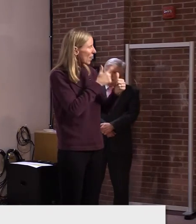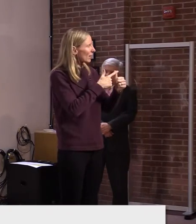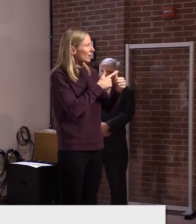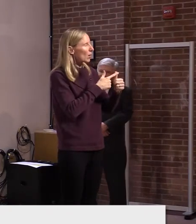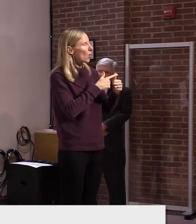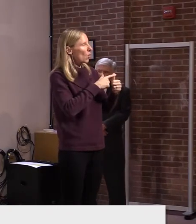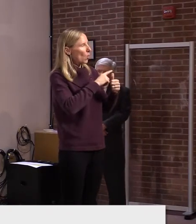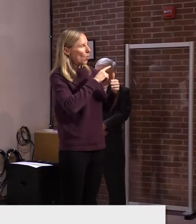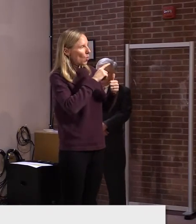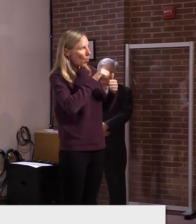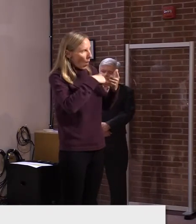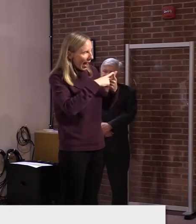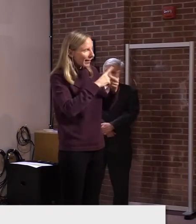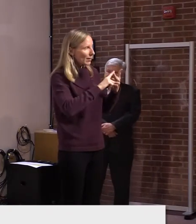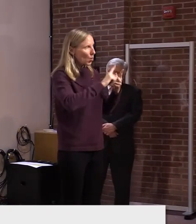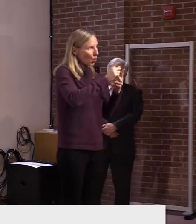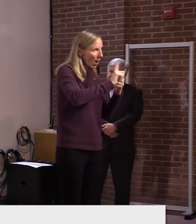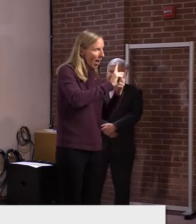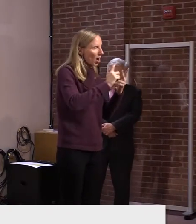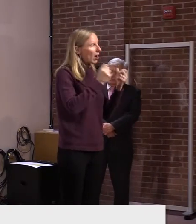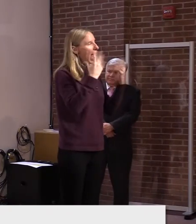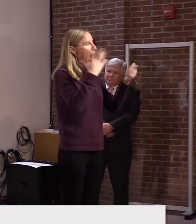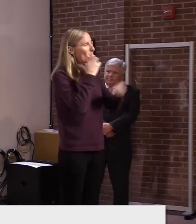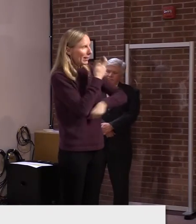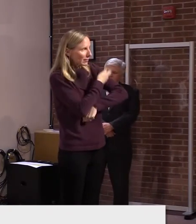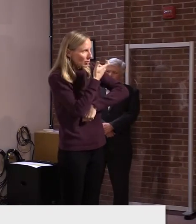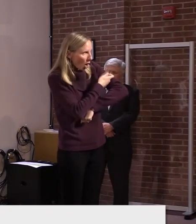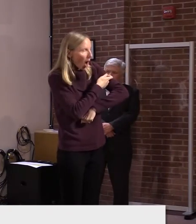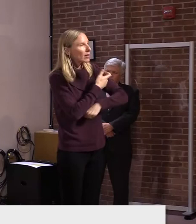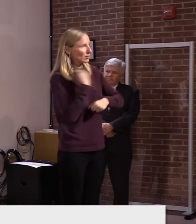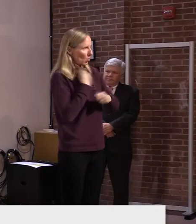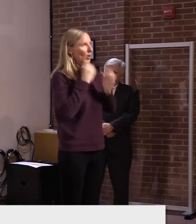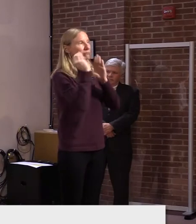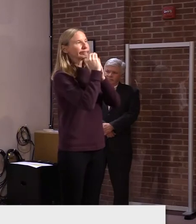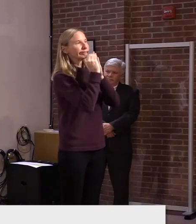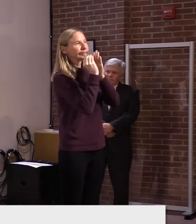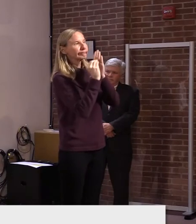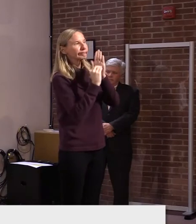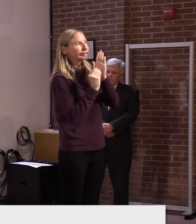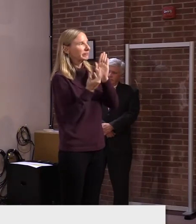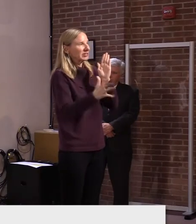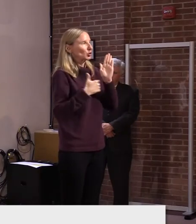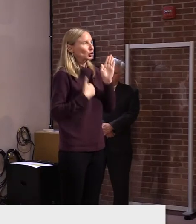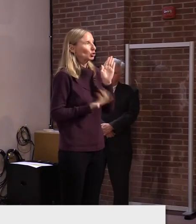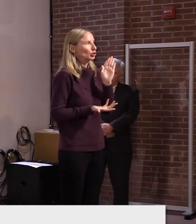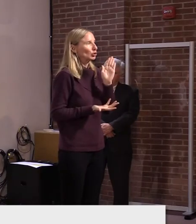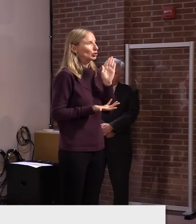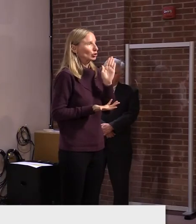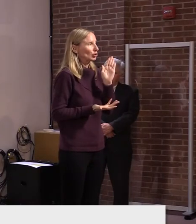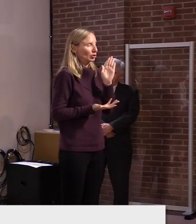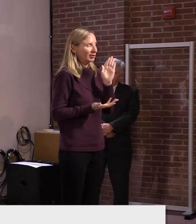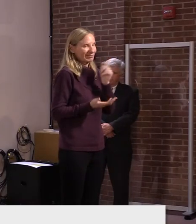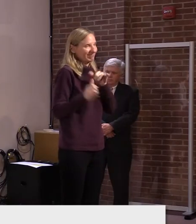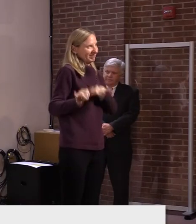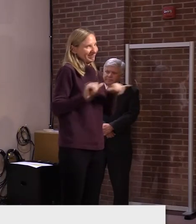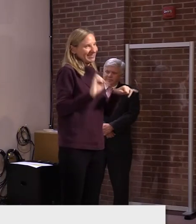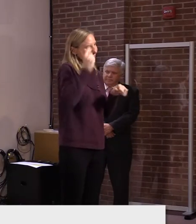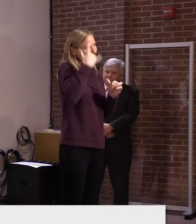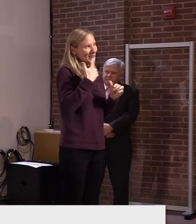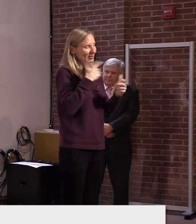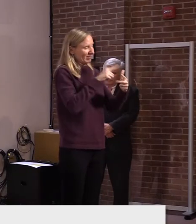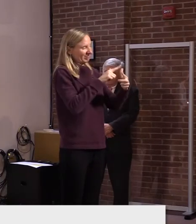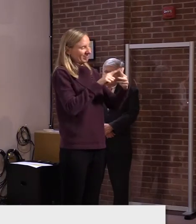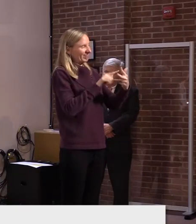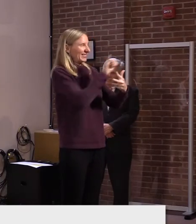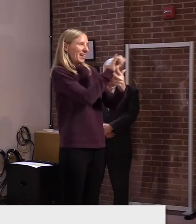which vaccine they received and how many doses. So that's data that we have. And as the governor said, we're not seeing a big discrepancy